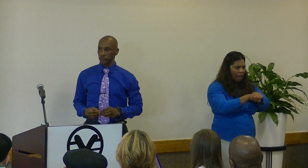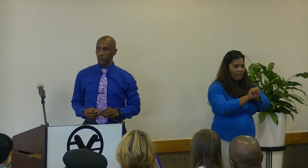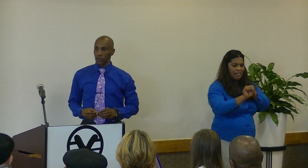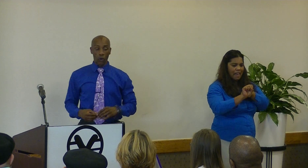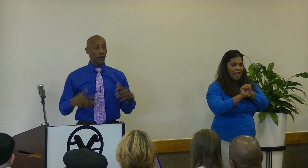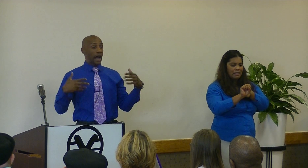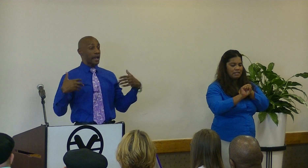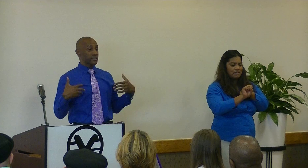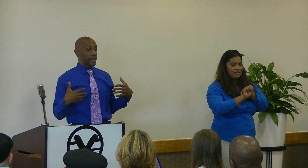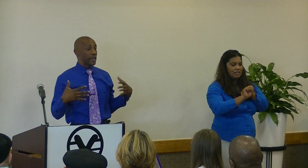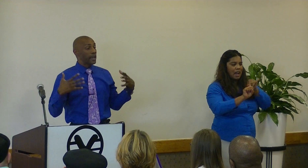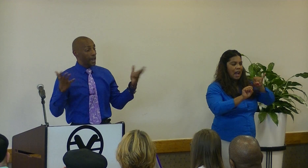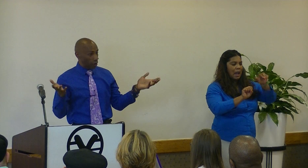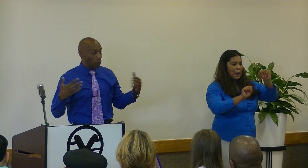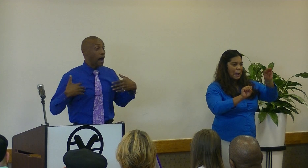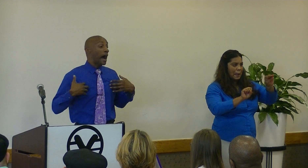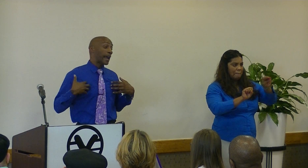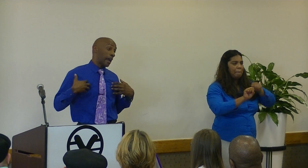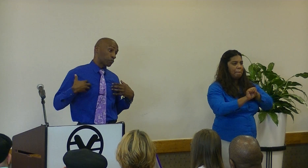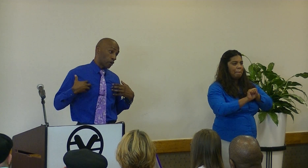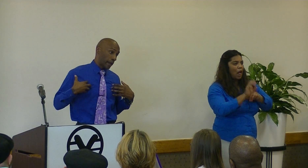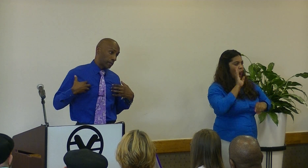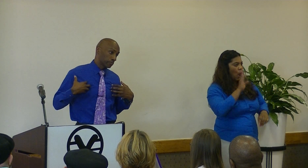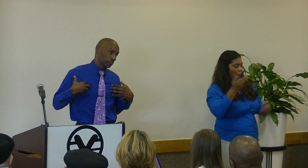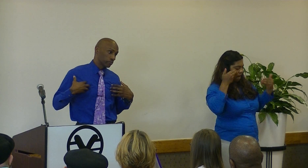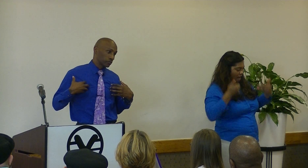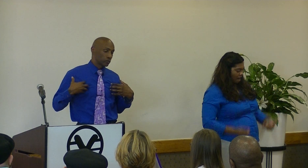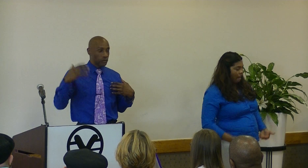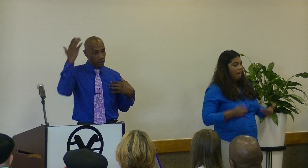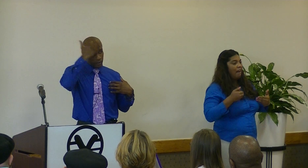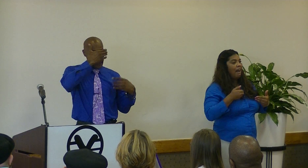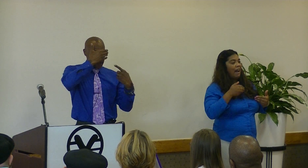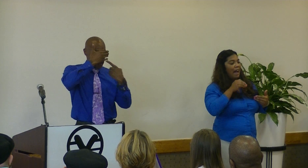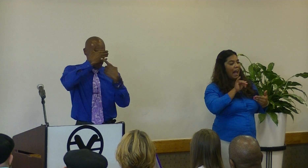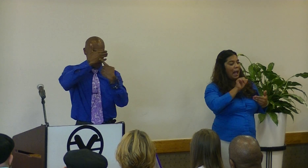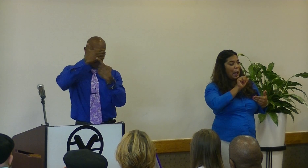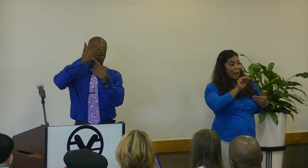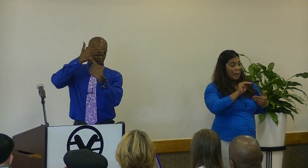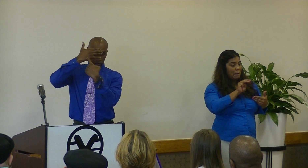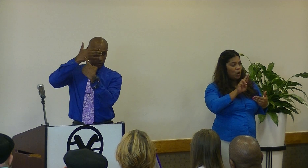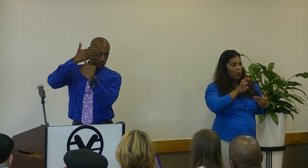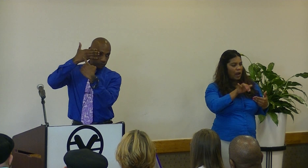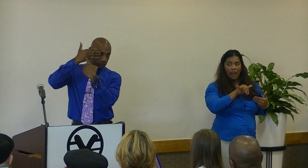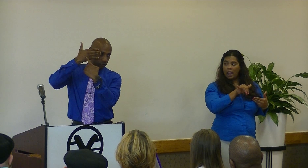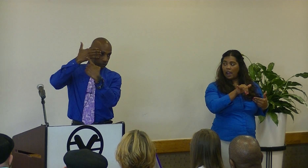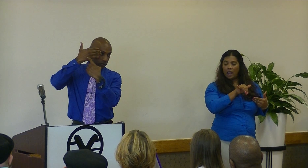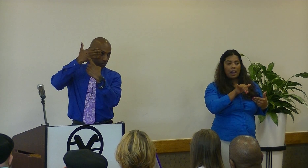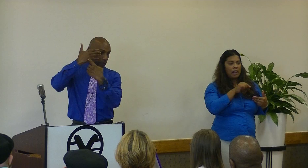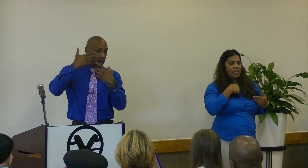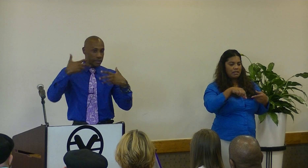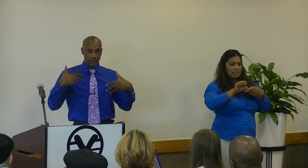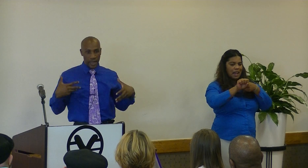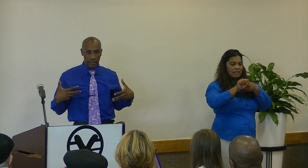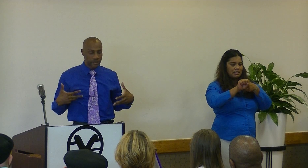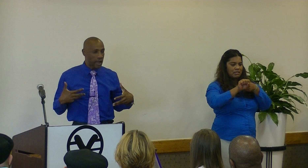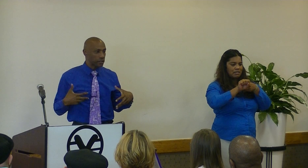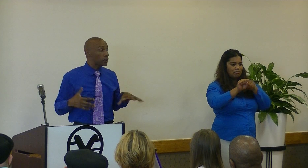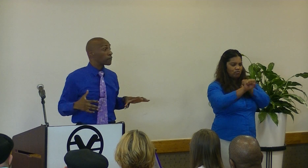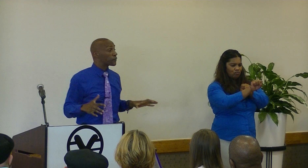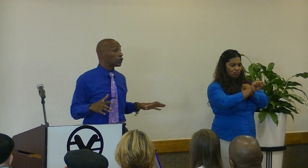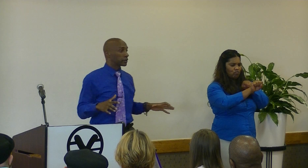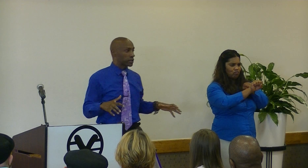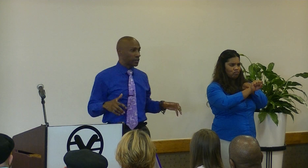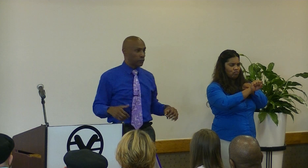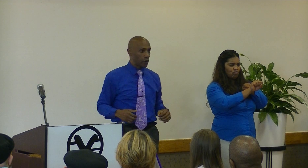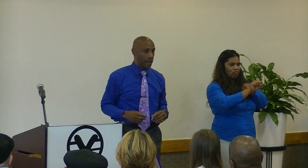am. So when I say, hello, I am Ray, that's this speaking. Because that's not